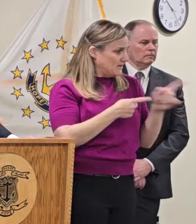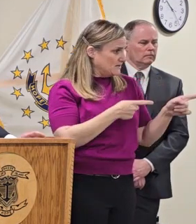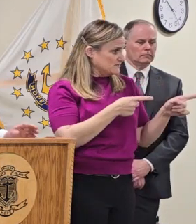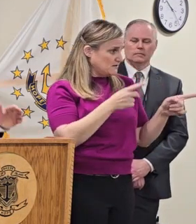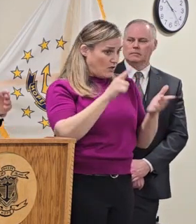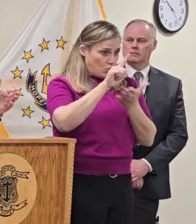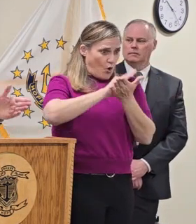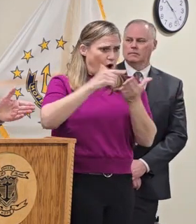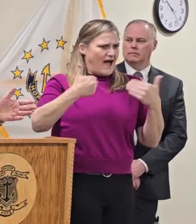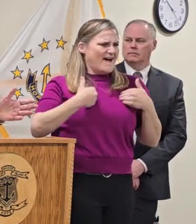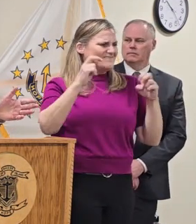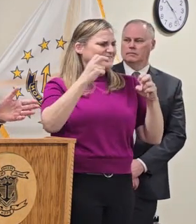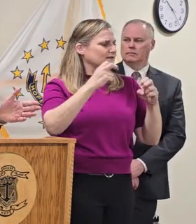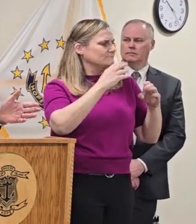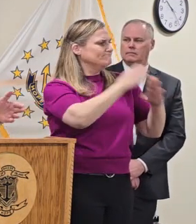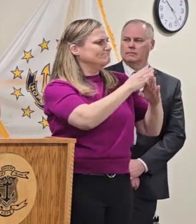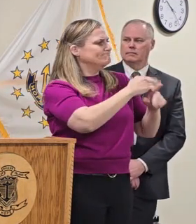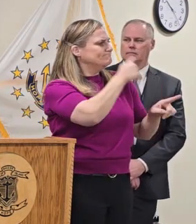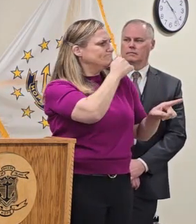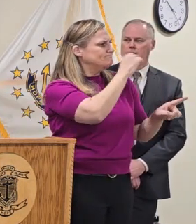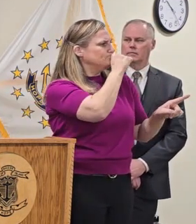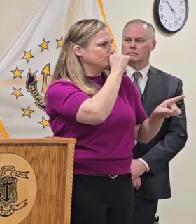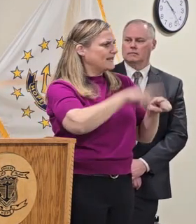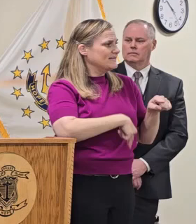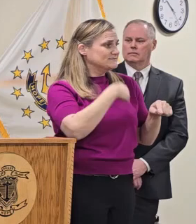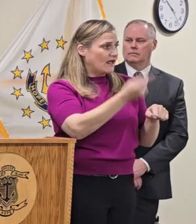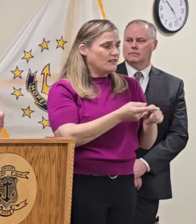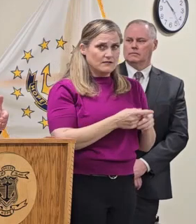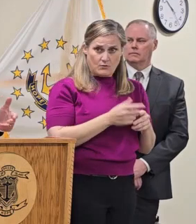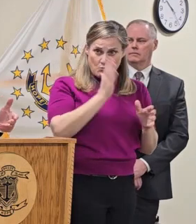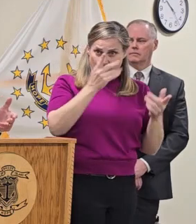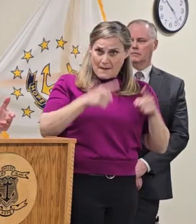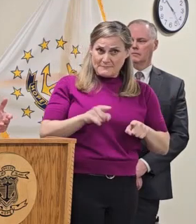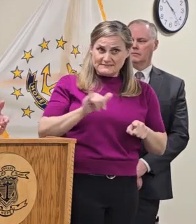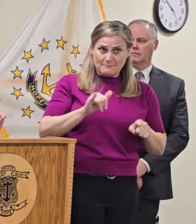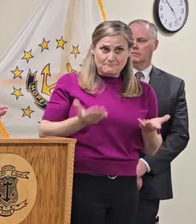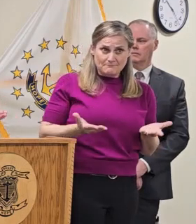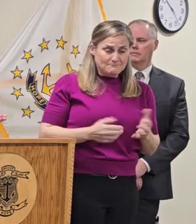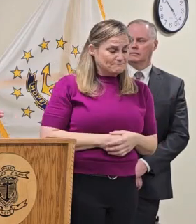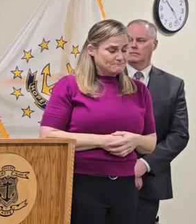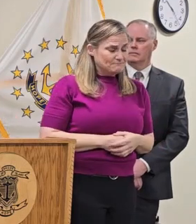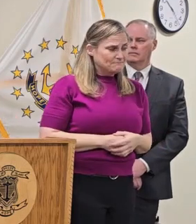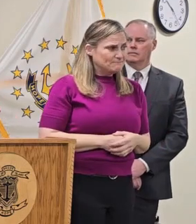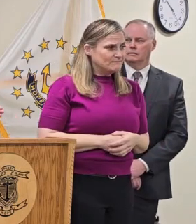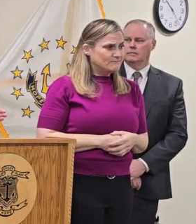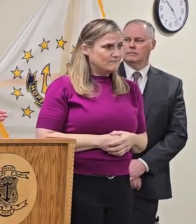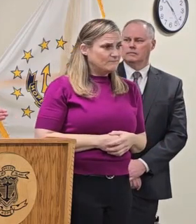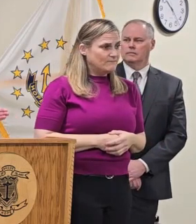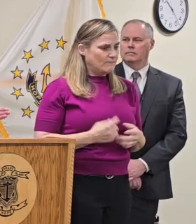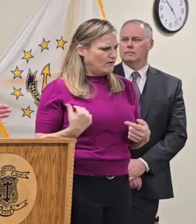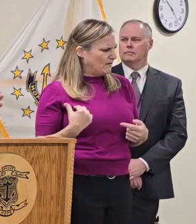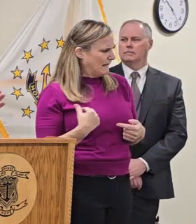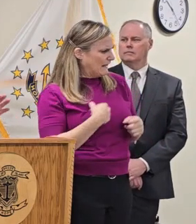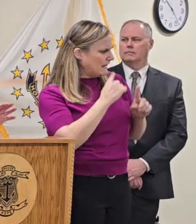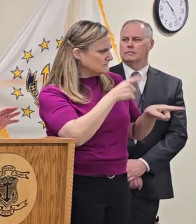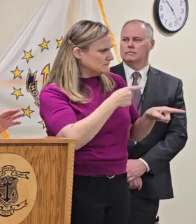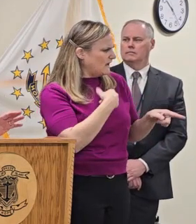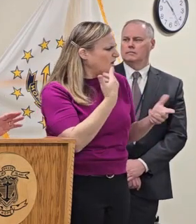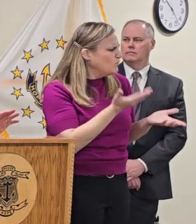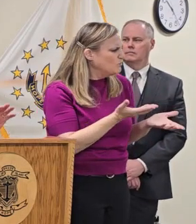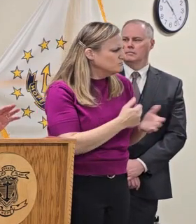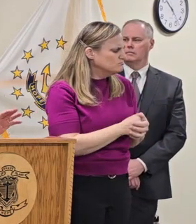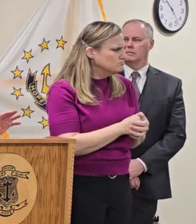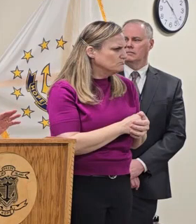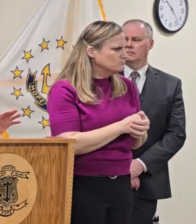governor? All right, well, let me answer it this way. I'm not sure I'm competent to do it. But I think you have to start off with the